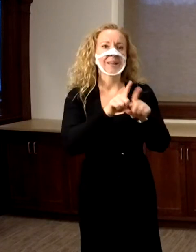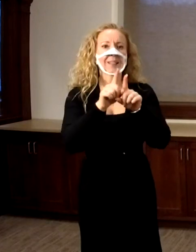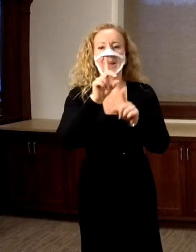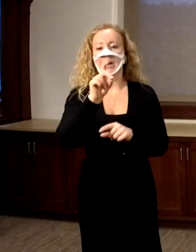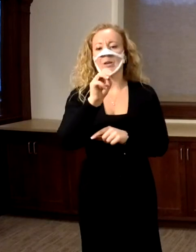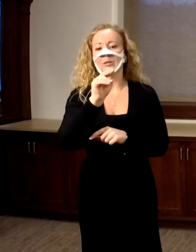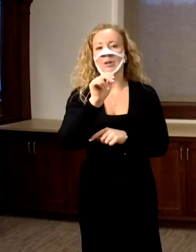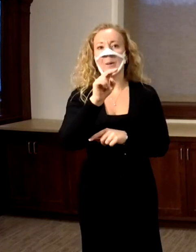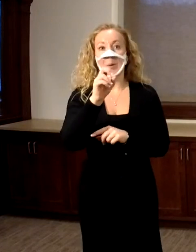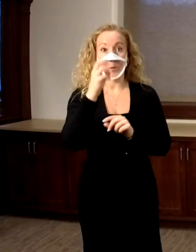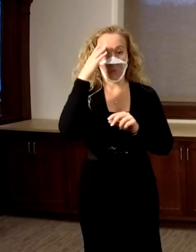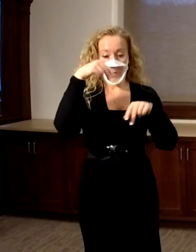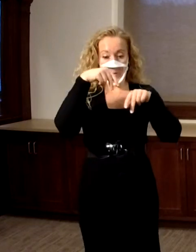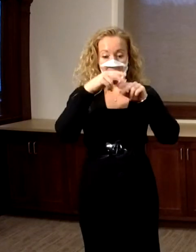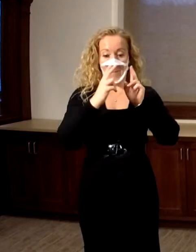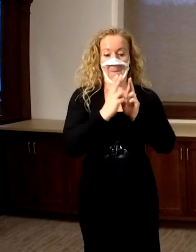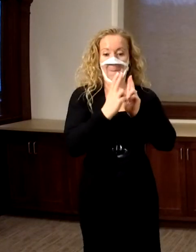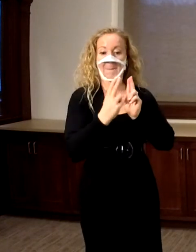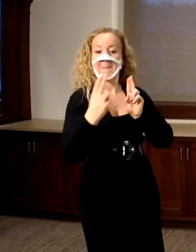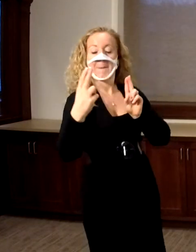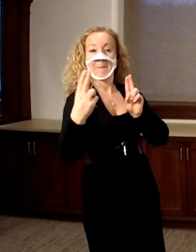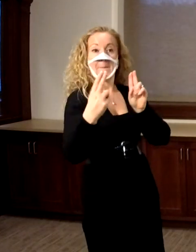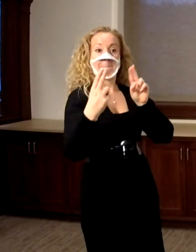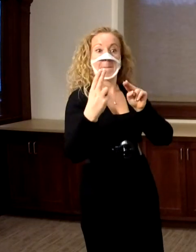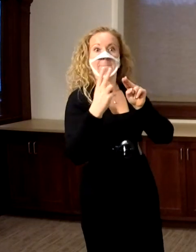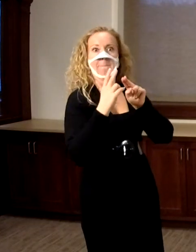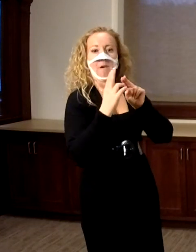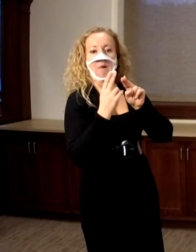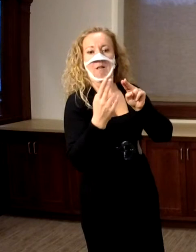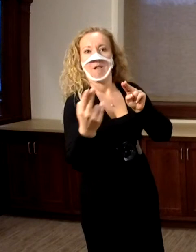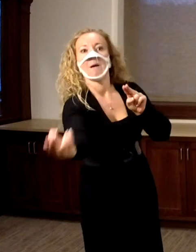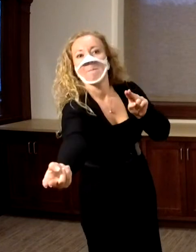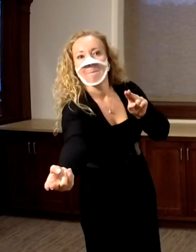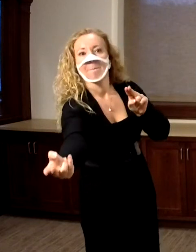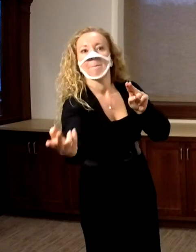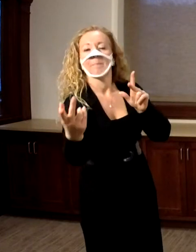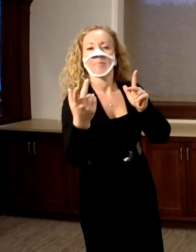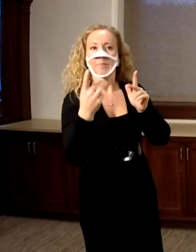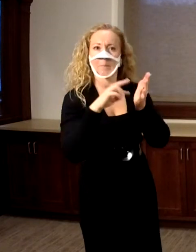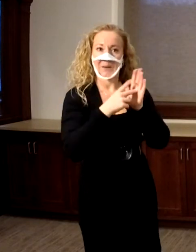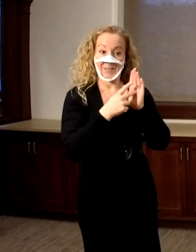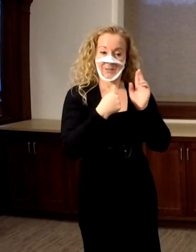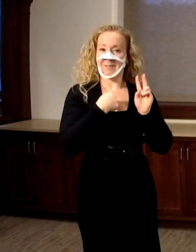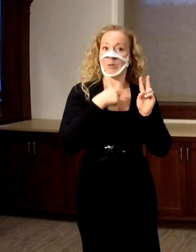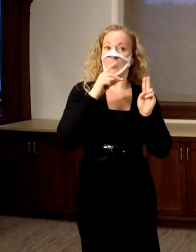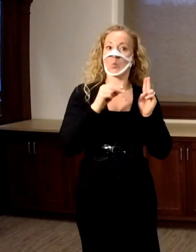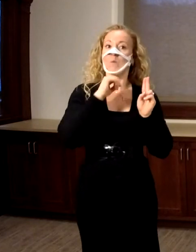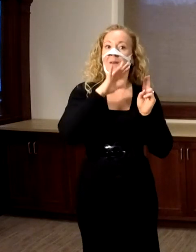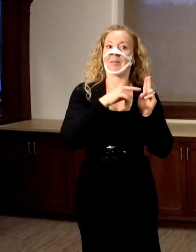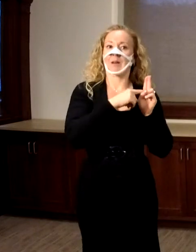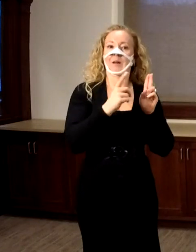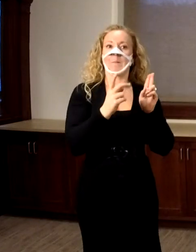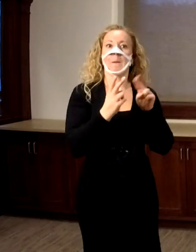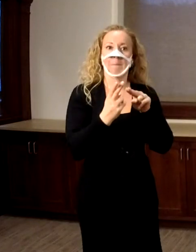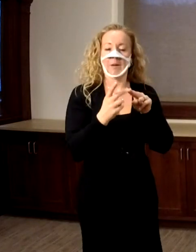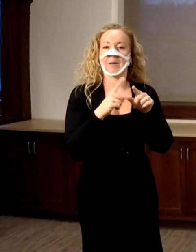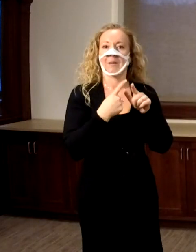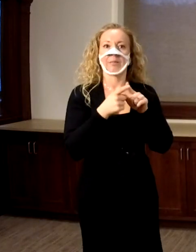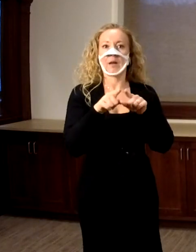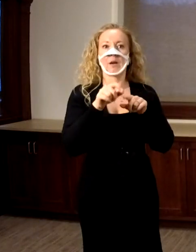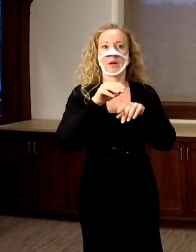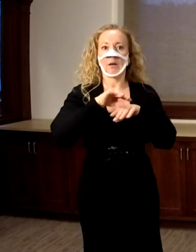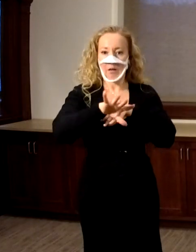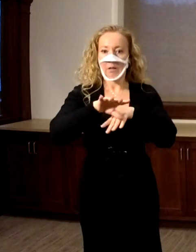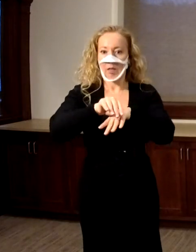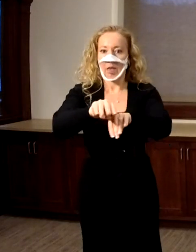other households, people are put at risk of spreading the virus unintentionally. Some people at the party may get very